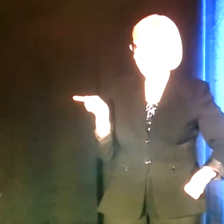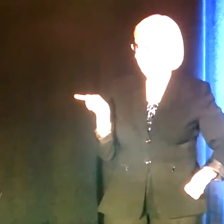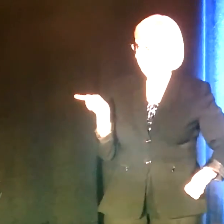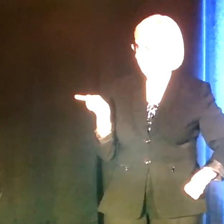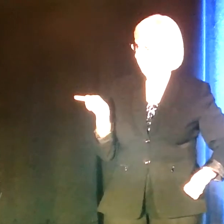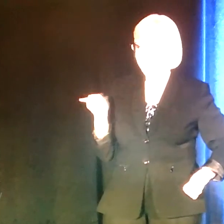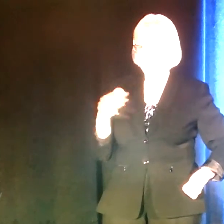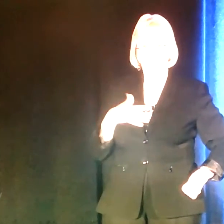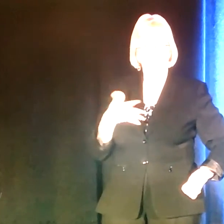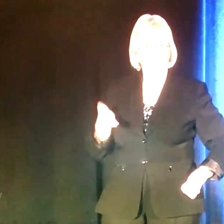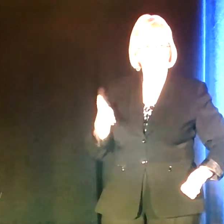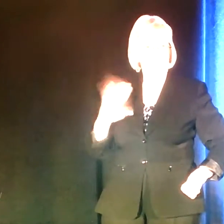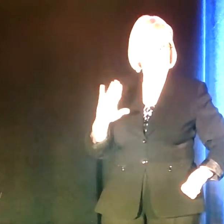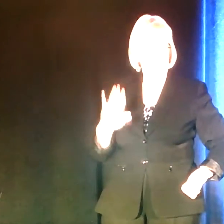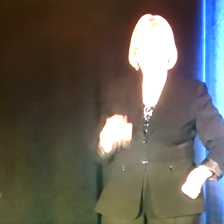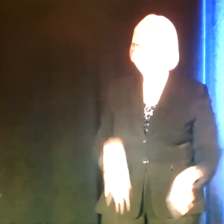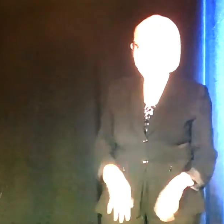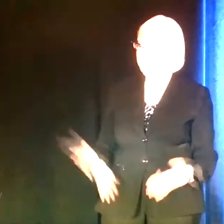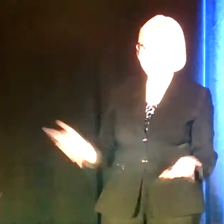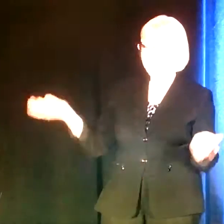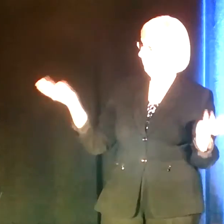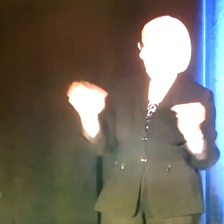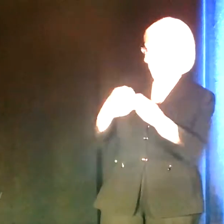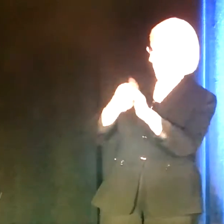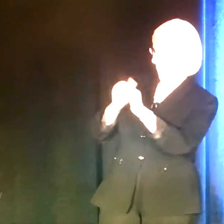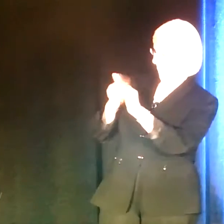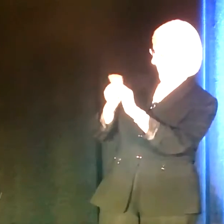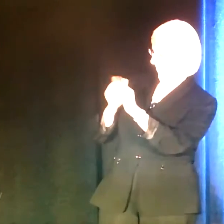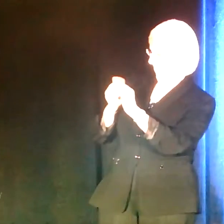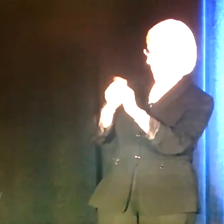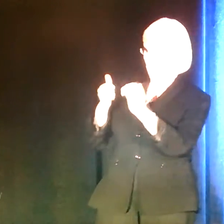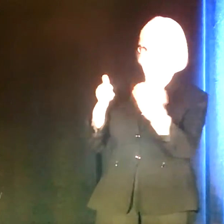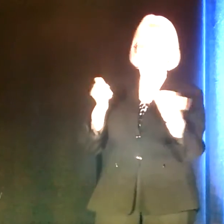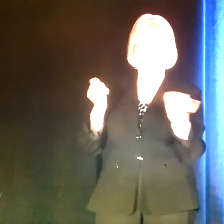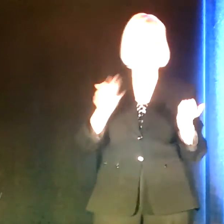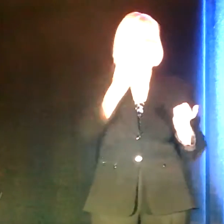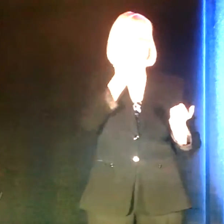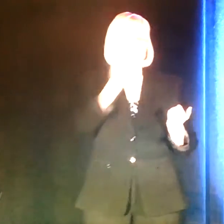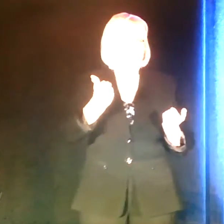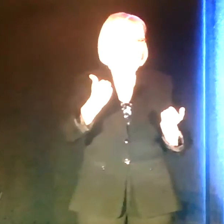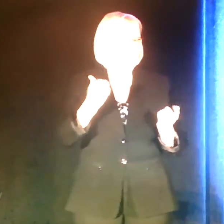order. And I look at it like, whatever. How do you do that?